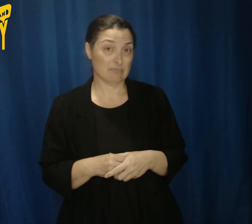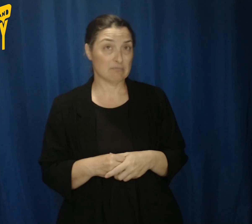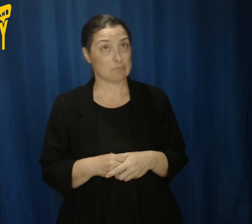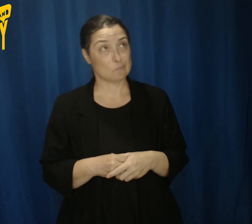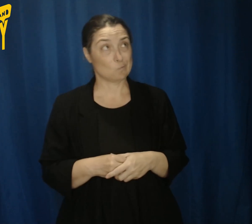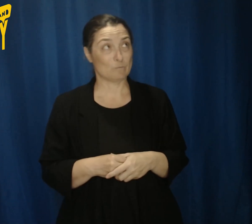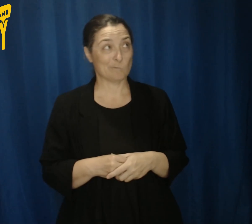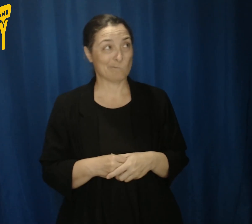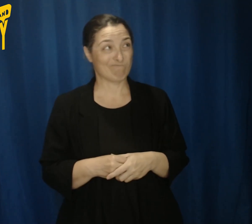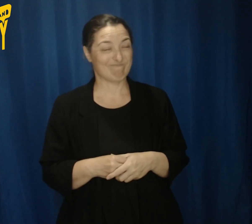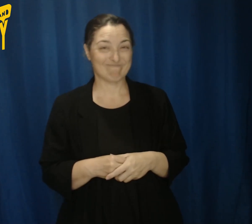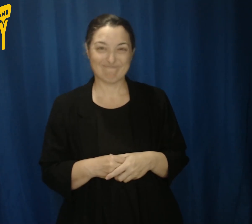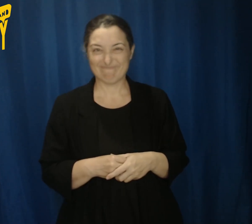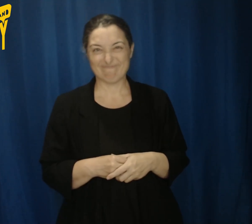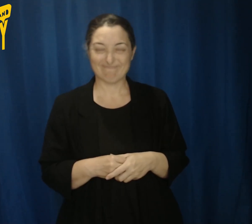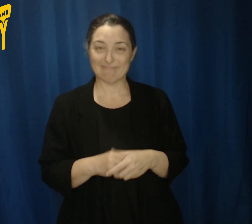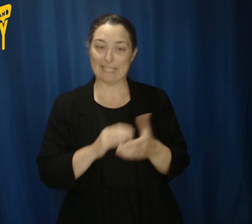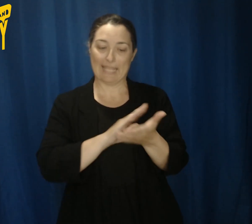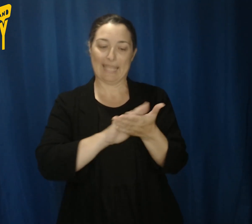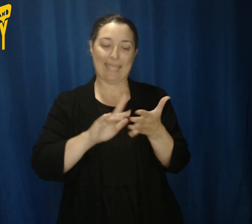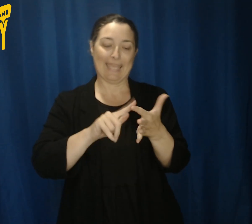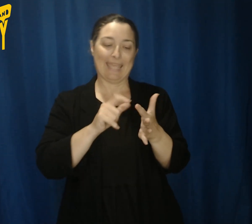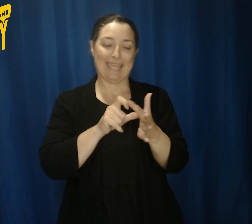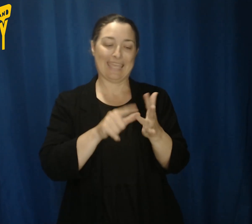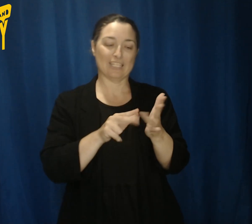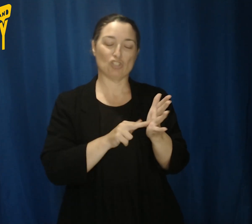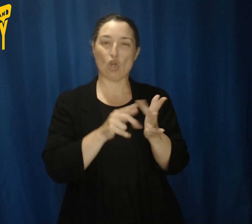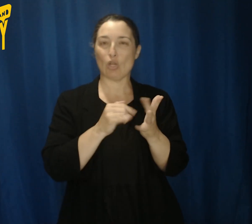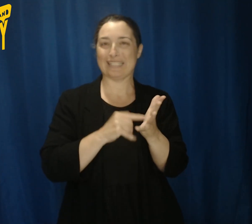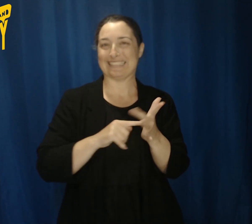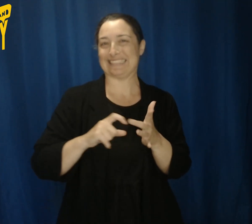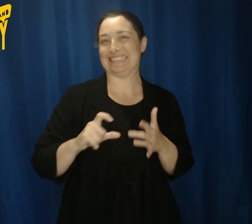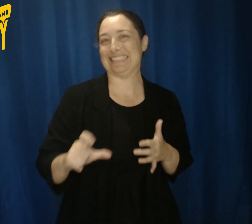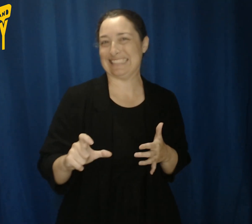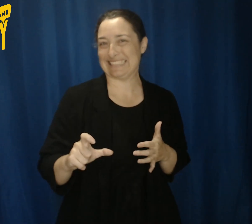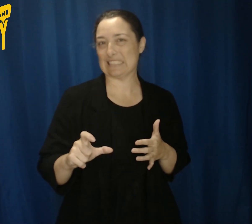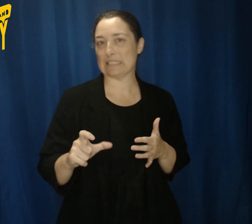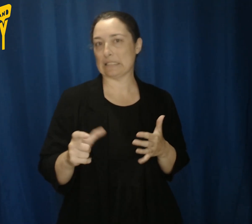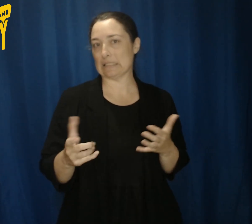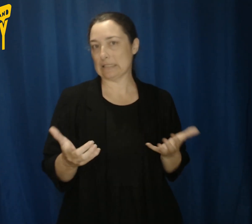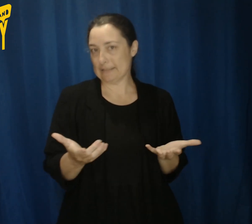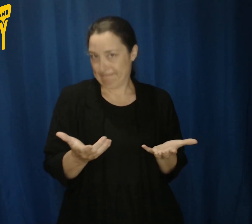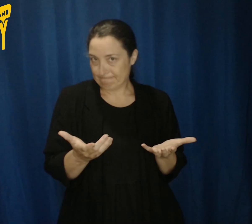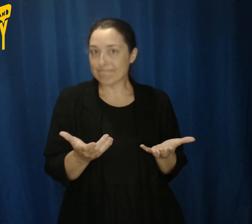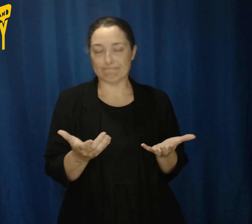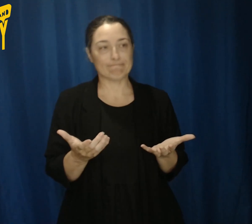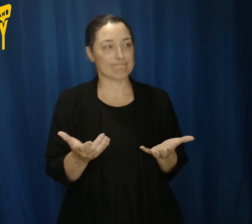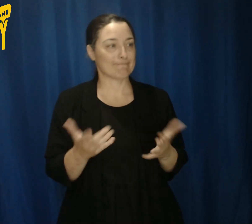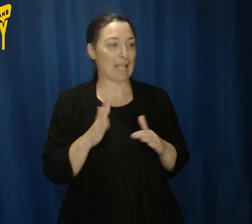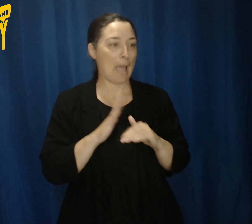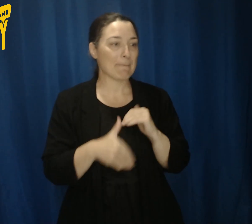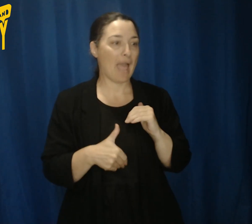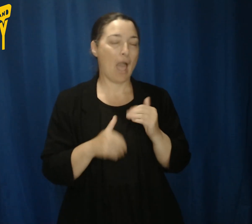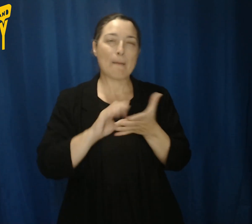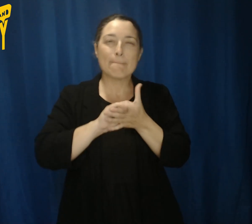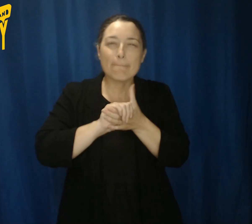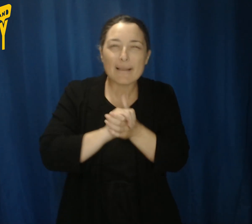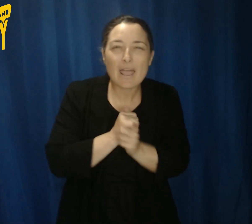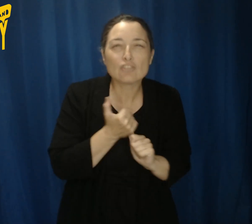artistically hedonistic. I don't know how that will translate, hedonistic. It's about pleasure. And it's about